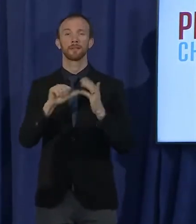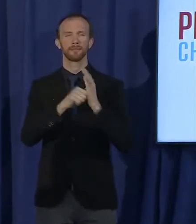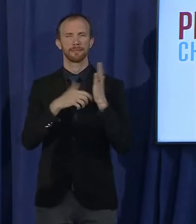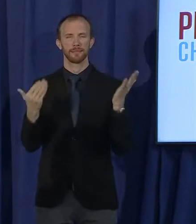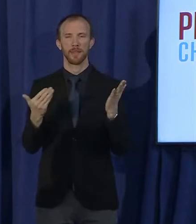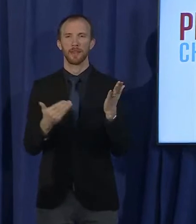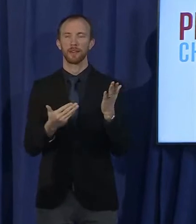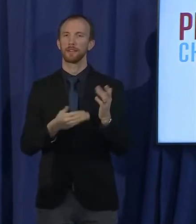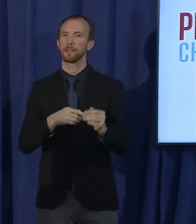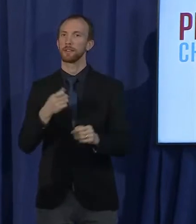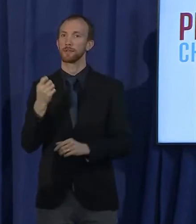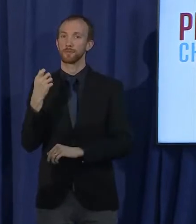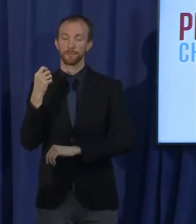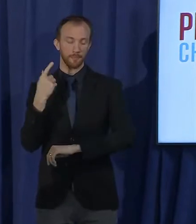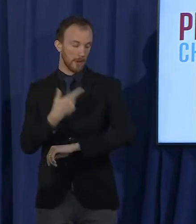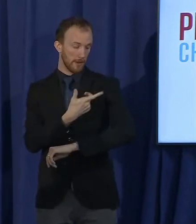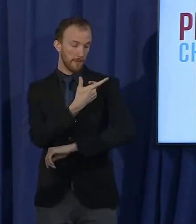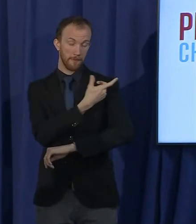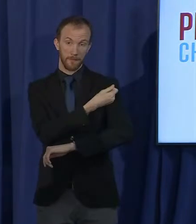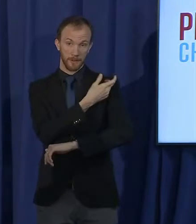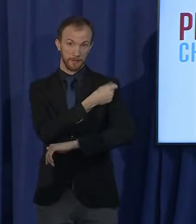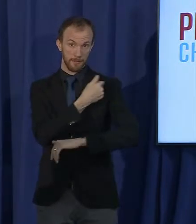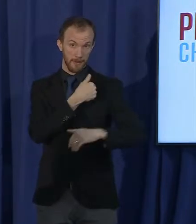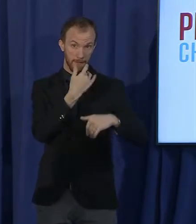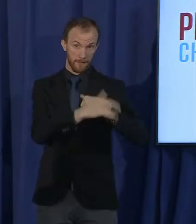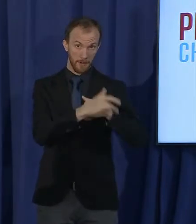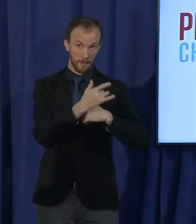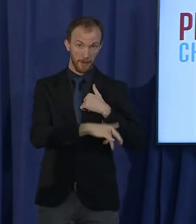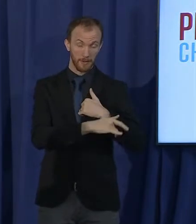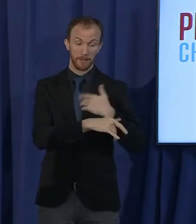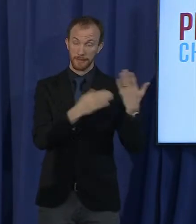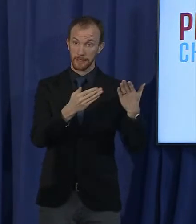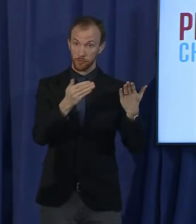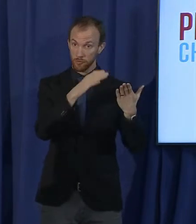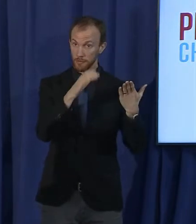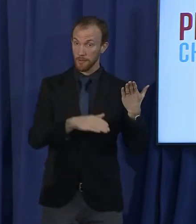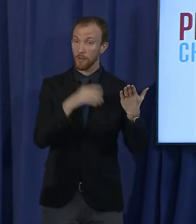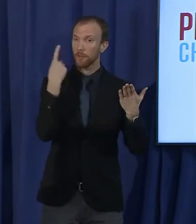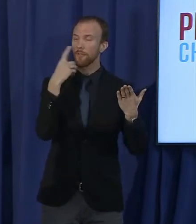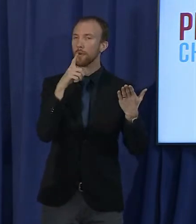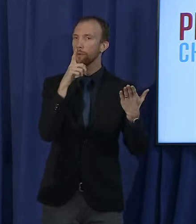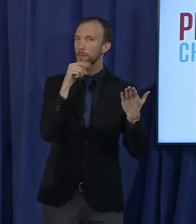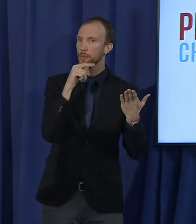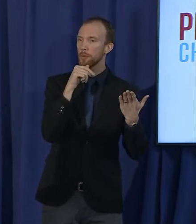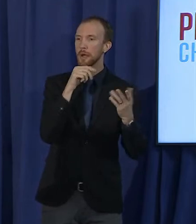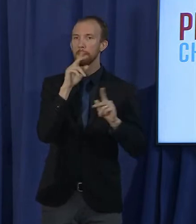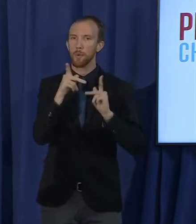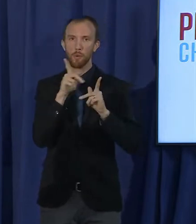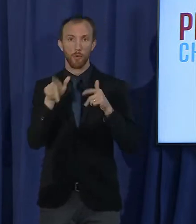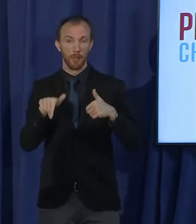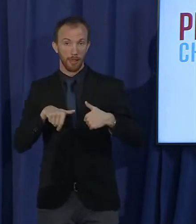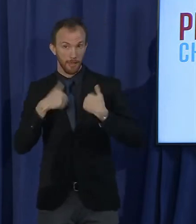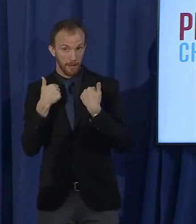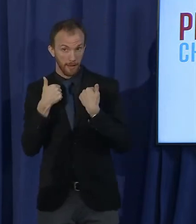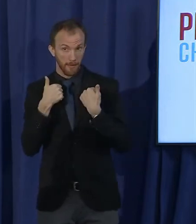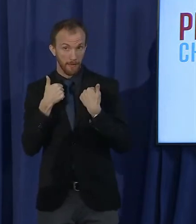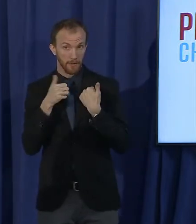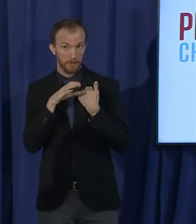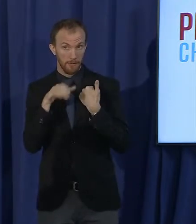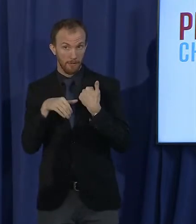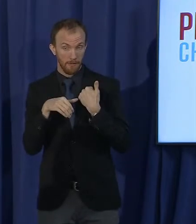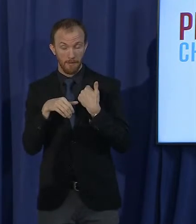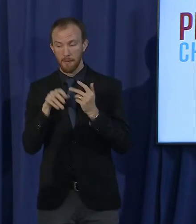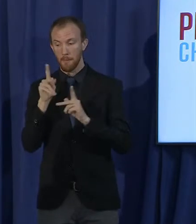vaccines available through Chicago providers are meant for people who live or work in the city of